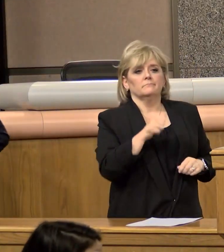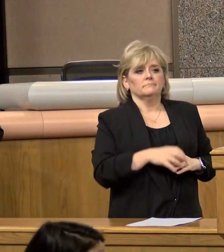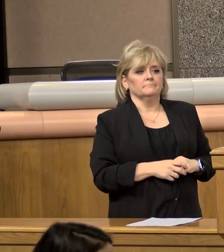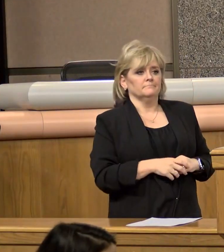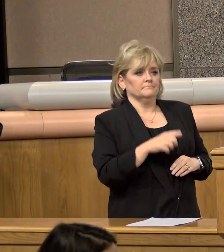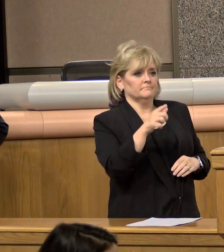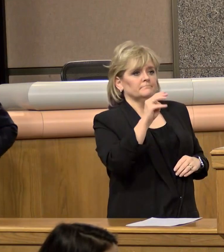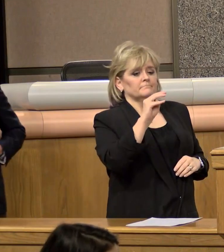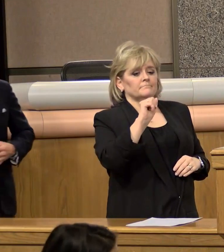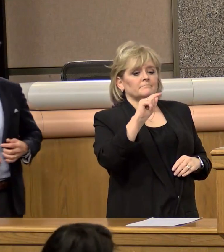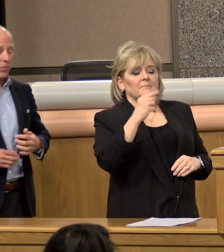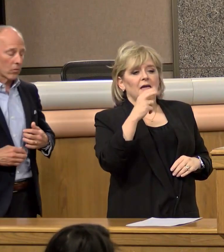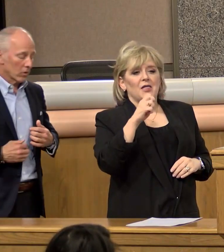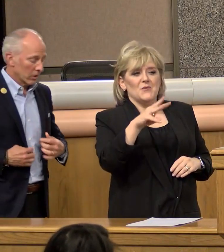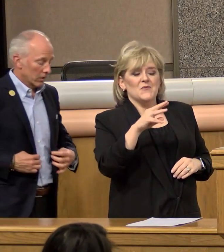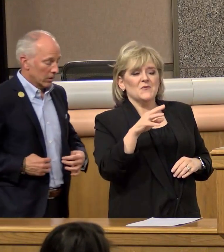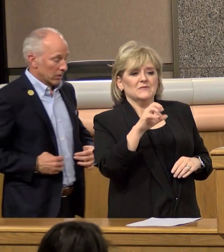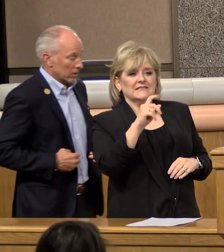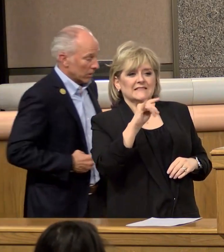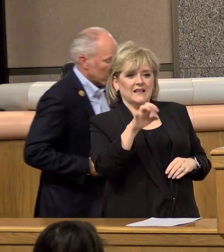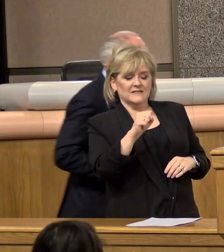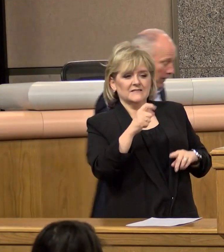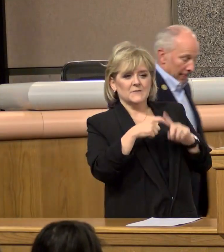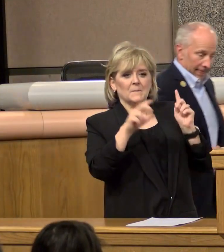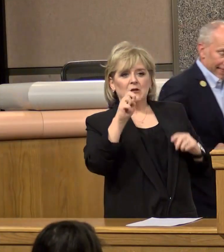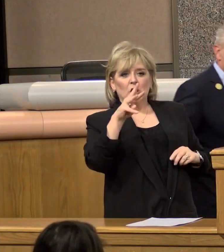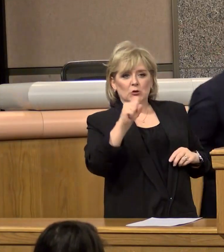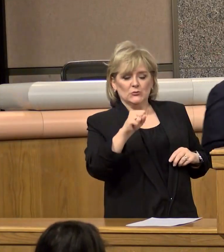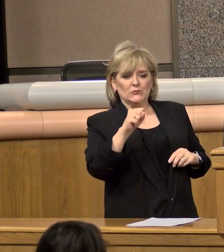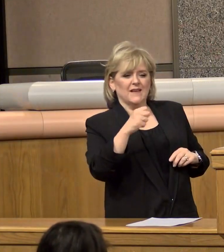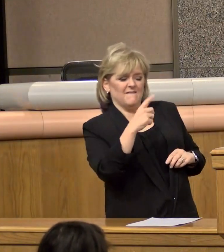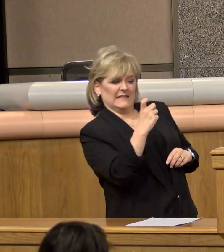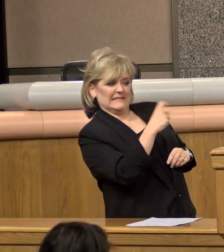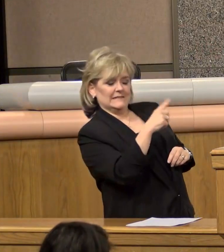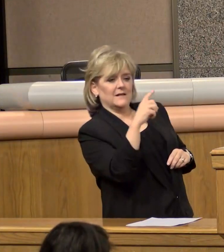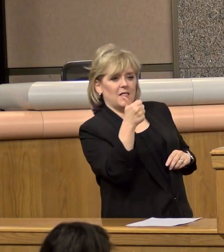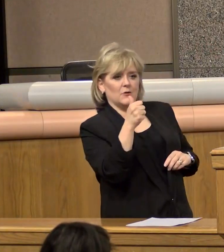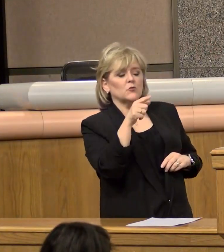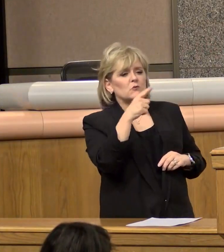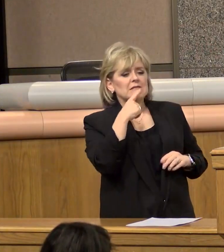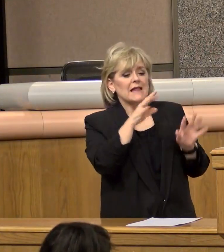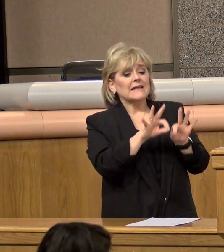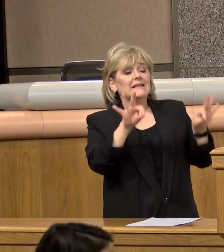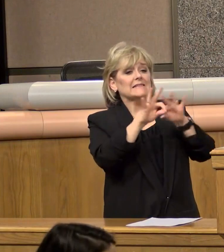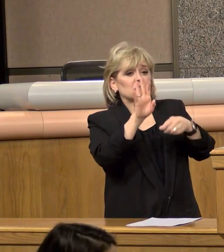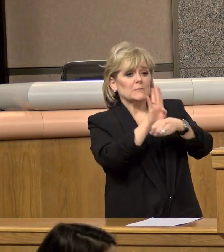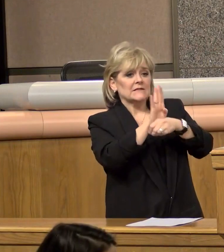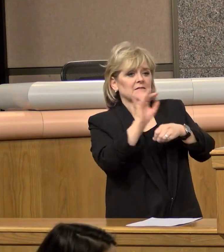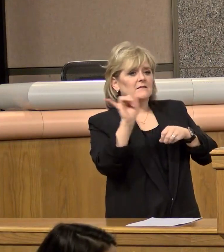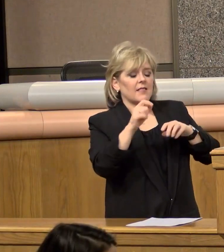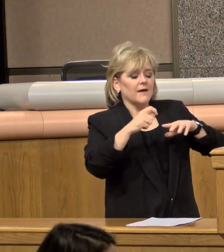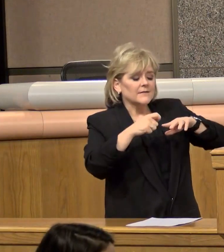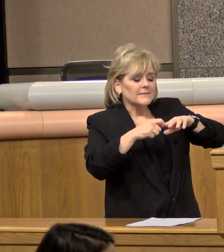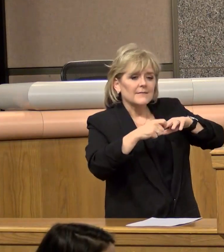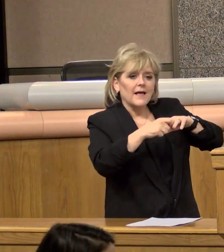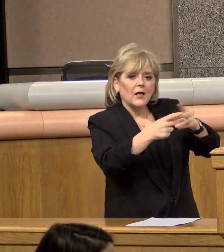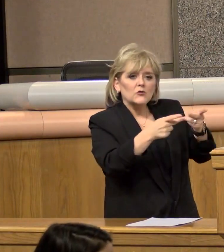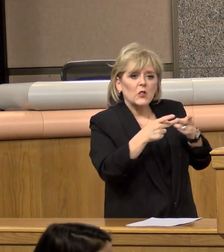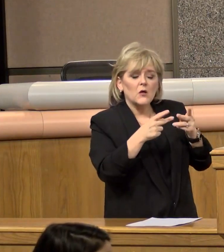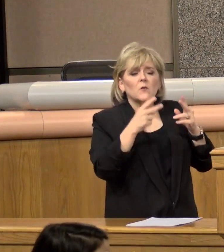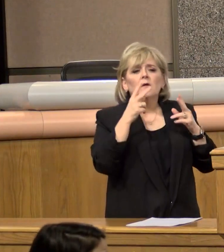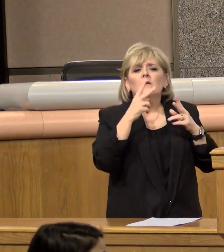Matthew still came back news. Mayor Pope, I've got a question for you real quick. You mentioned essential businesses. You mentioned nail salons, same thing, beauty